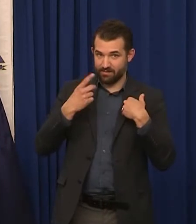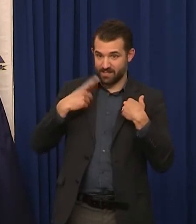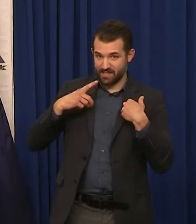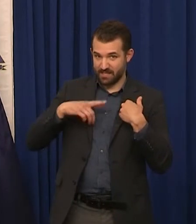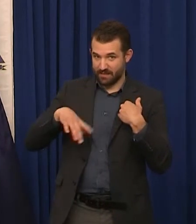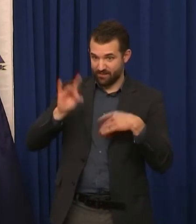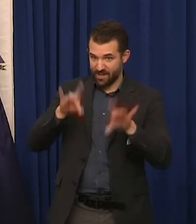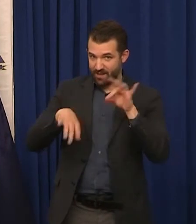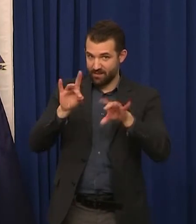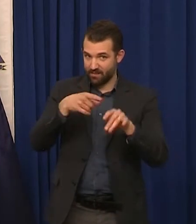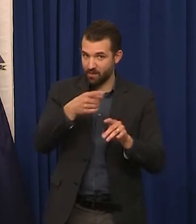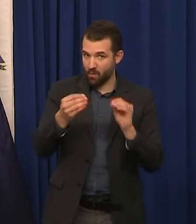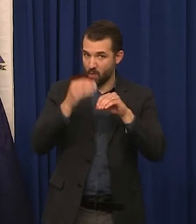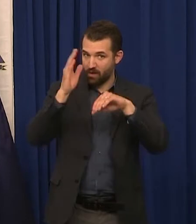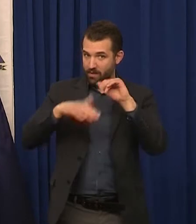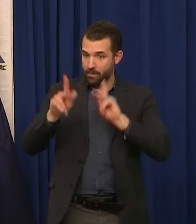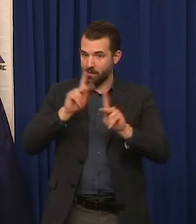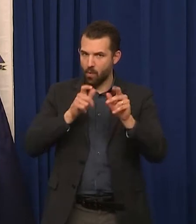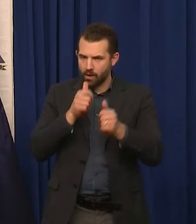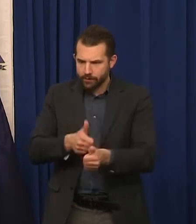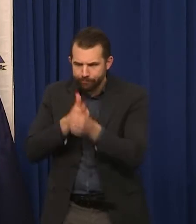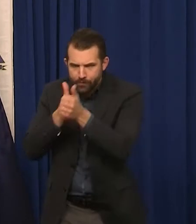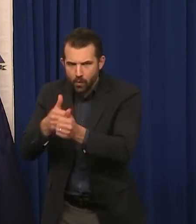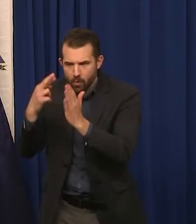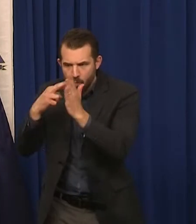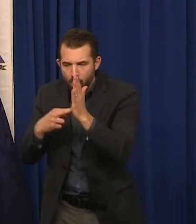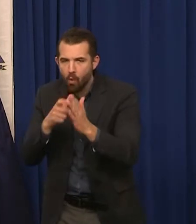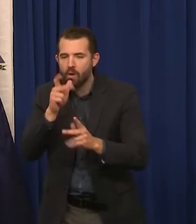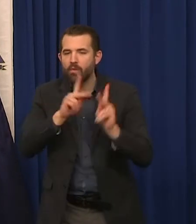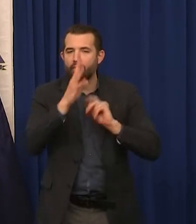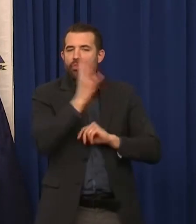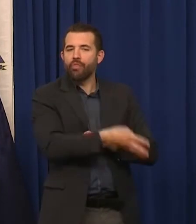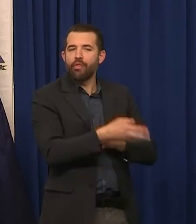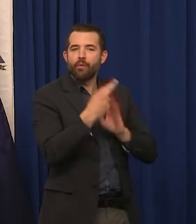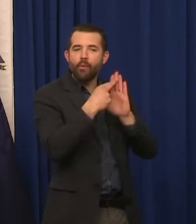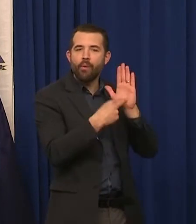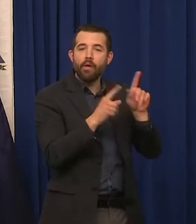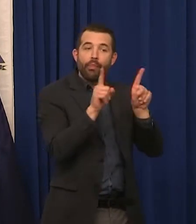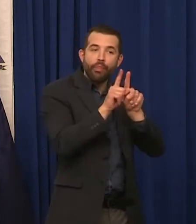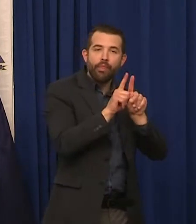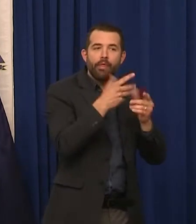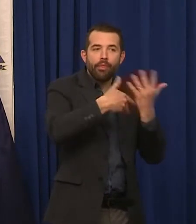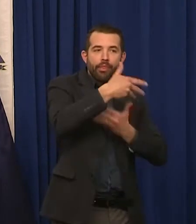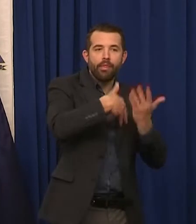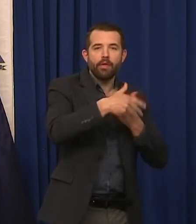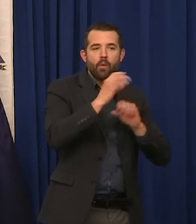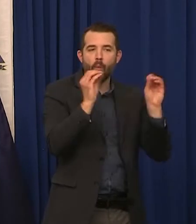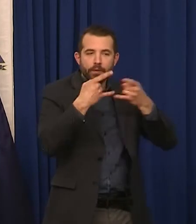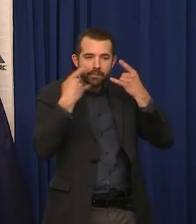been abiding physical distancing requirements. And Brad, as of right now, we're not aware of